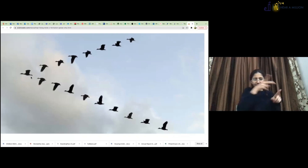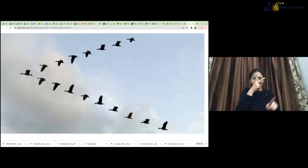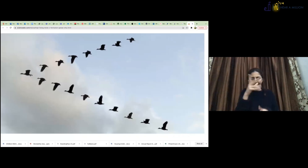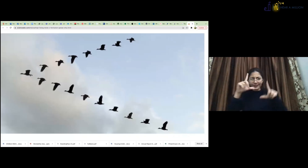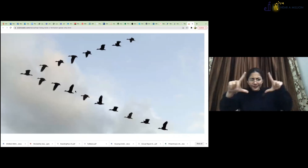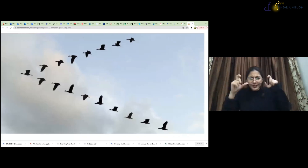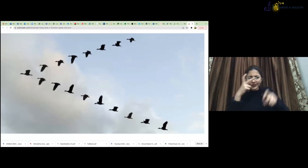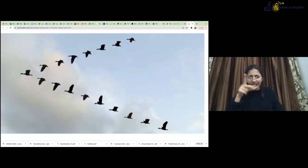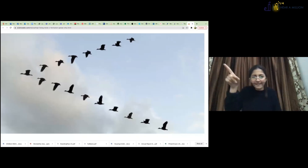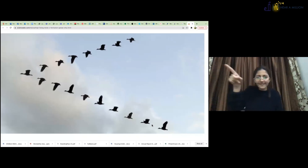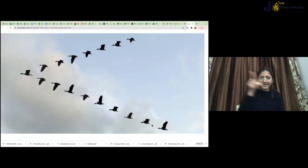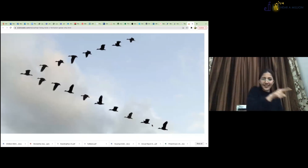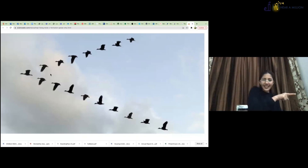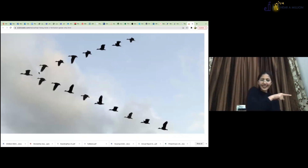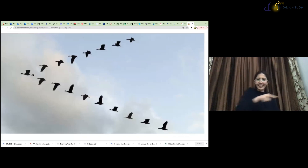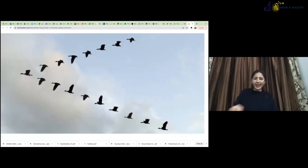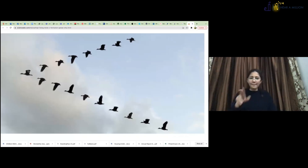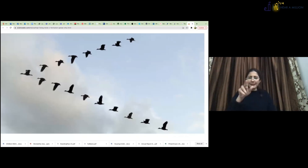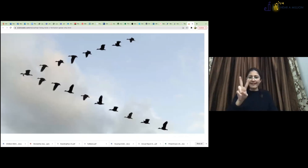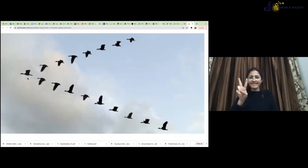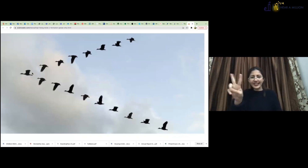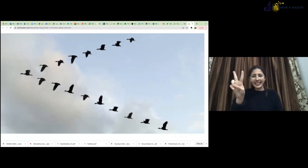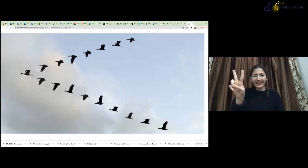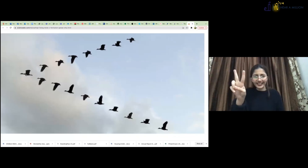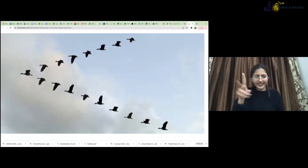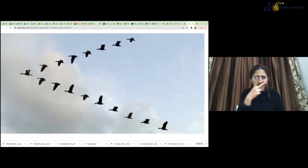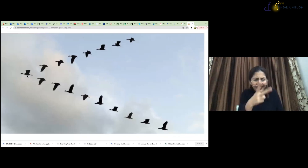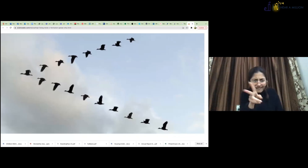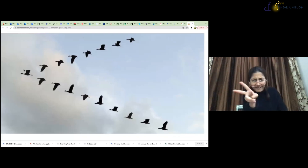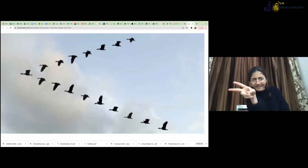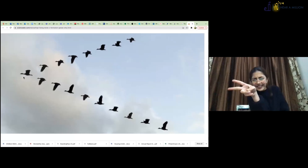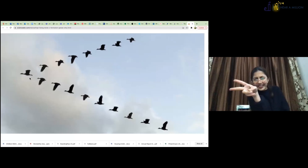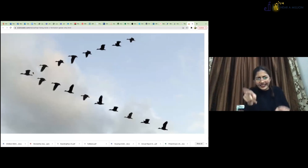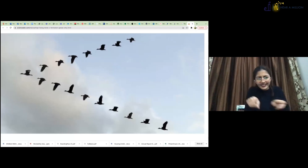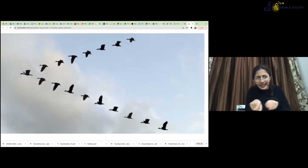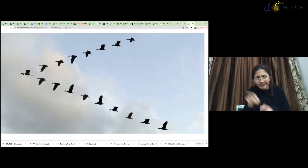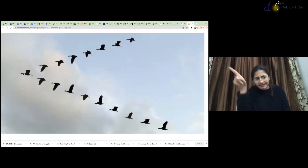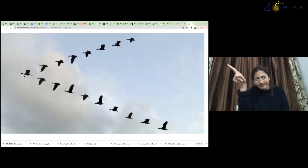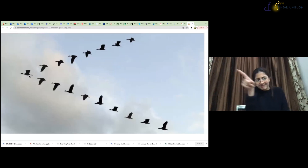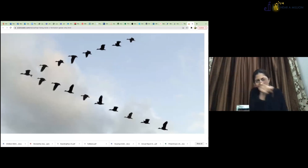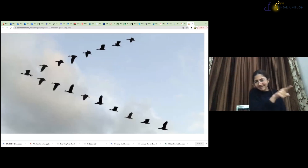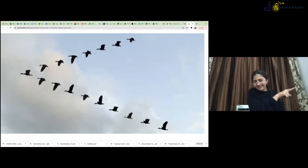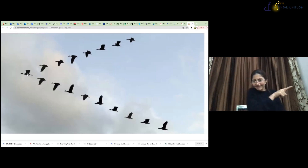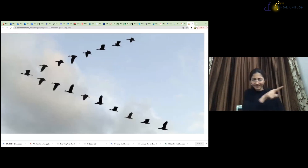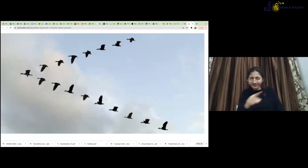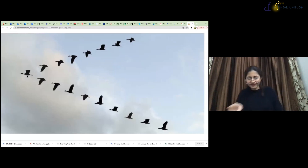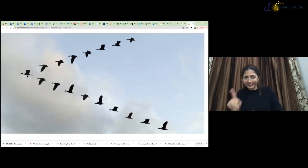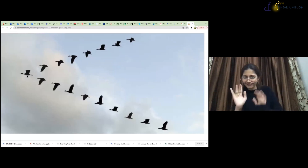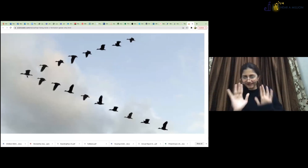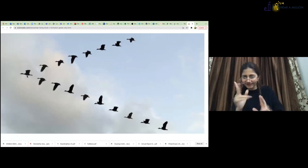picture shows, it's in a V shape. The bird which is flying in the